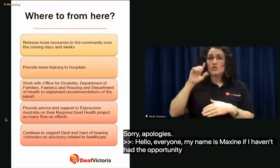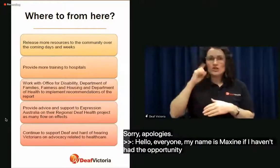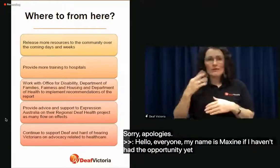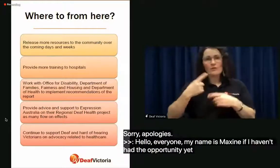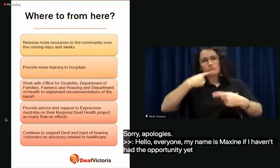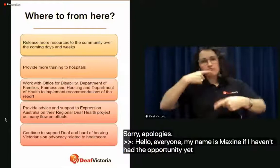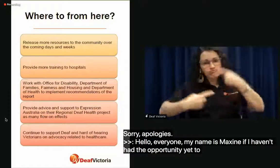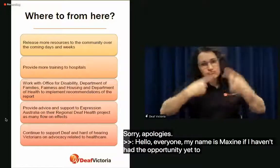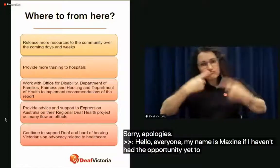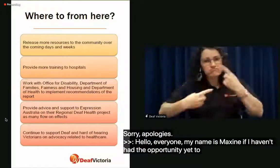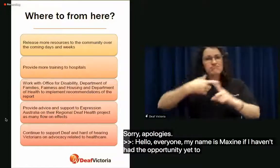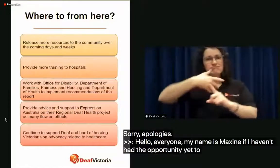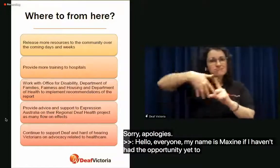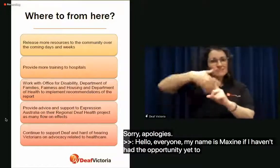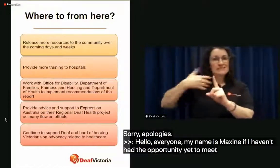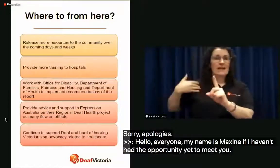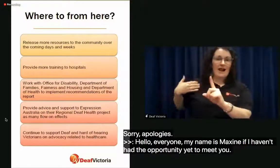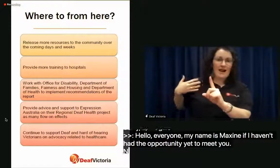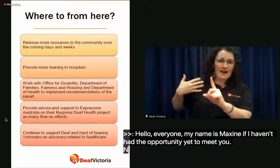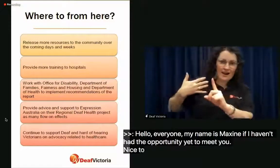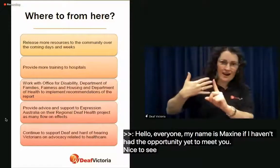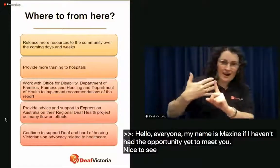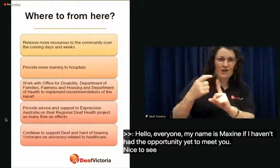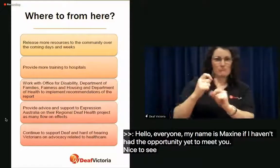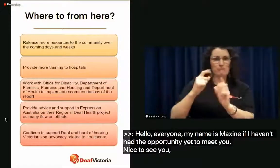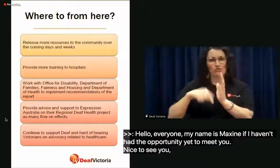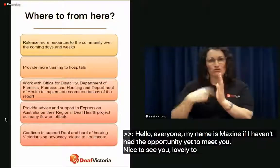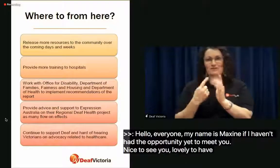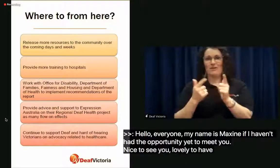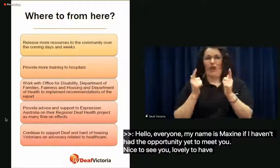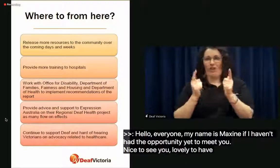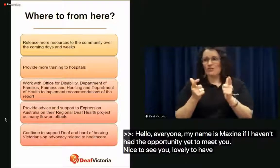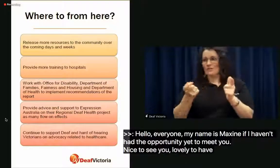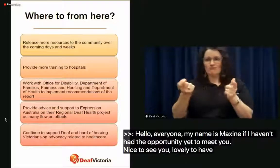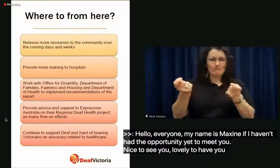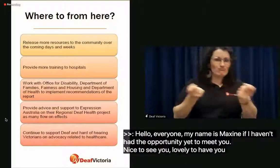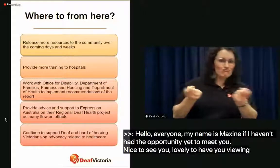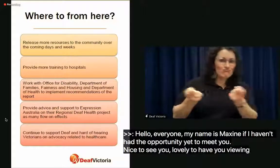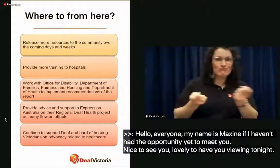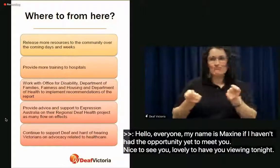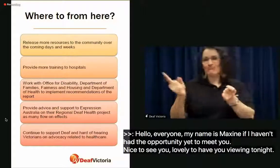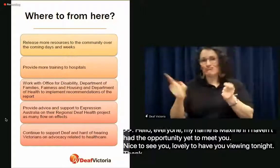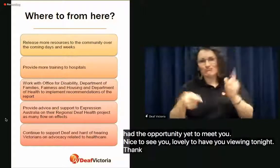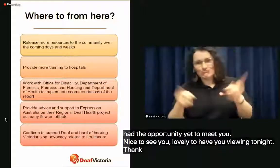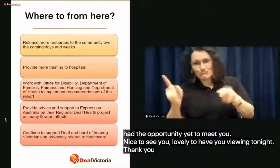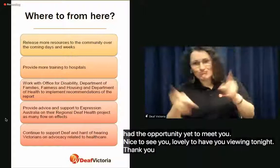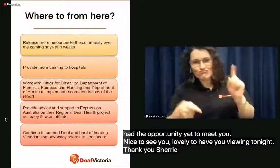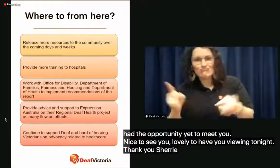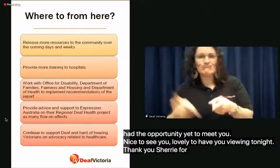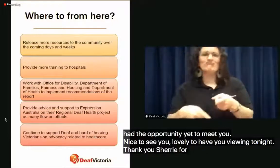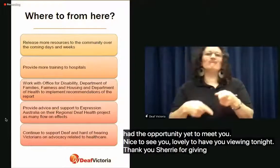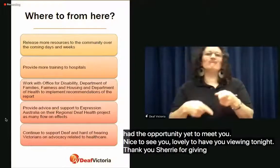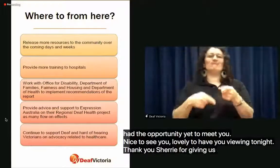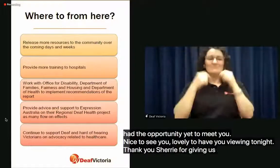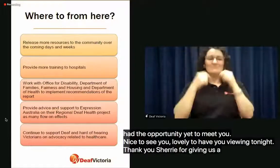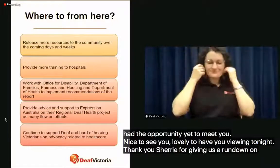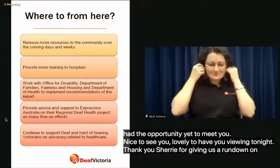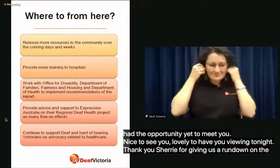us tonight. Thank you, Sherry, for giving us a rundown on the project today. There's been so much work involved in bringing this project